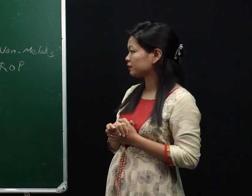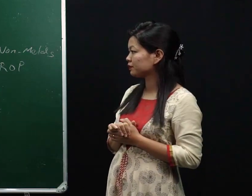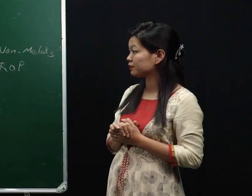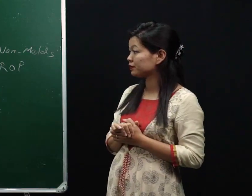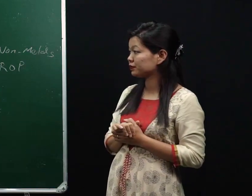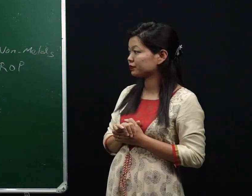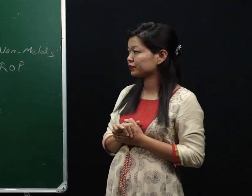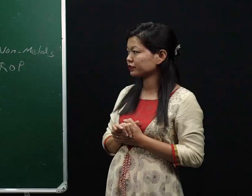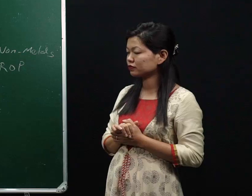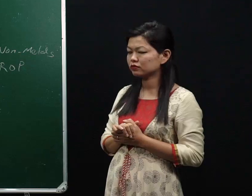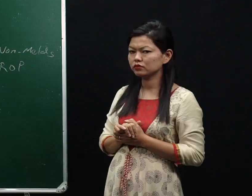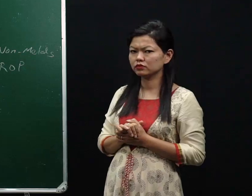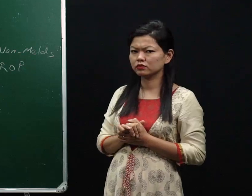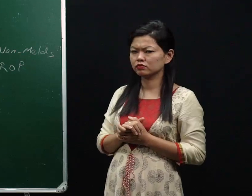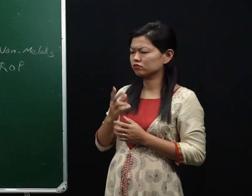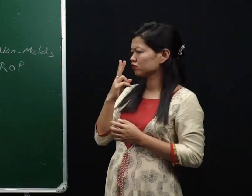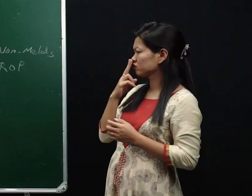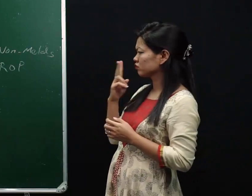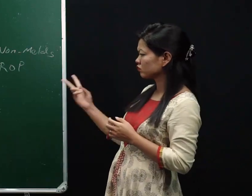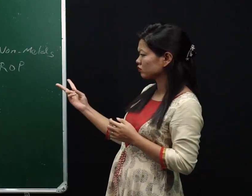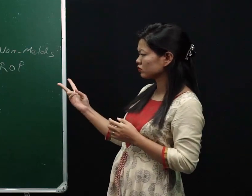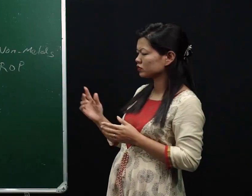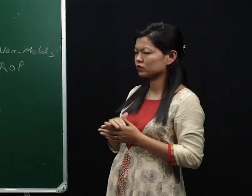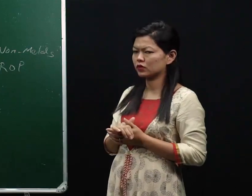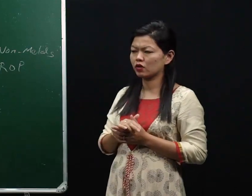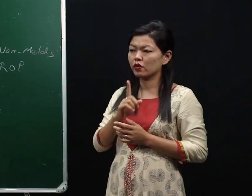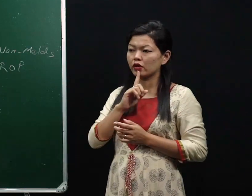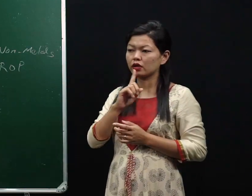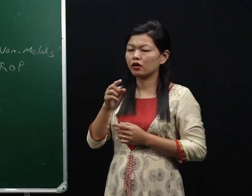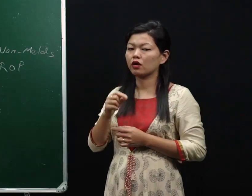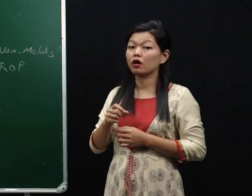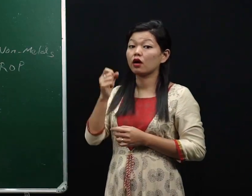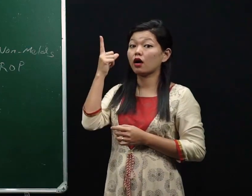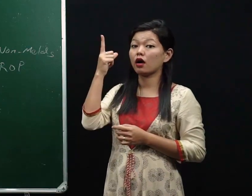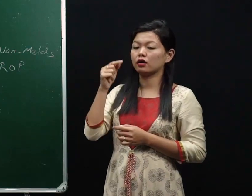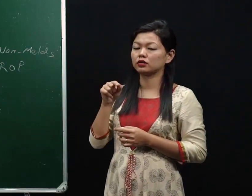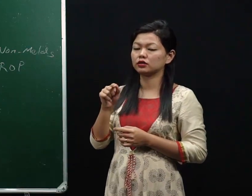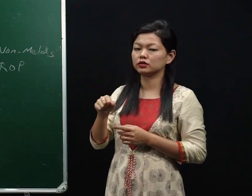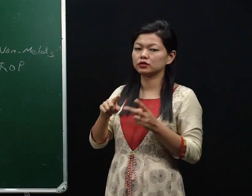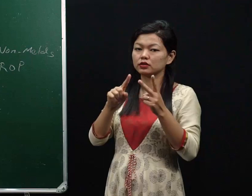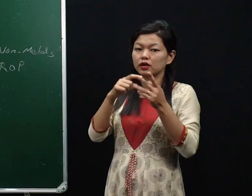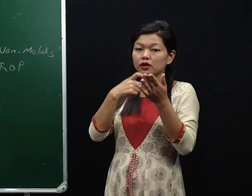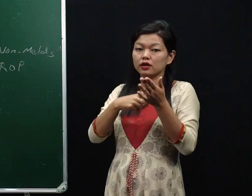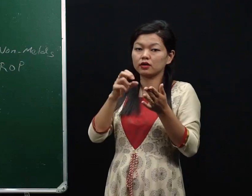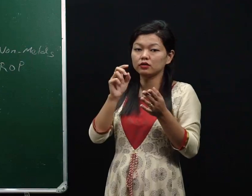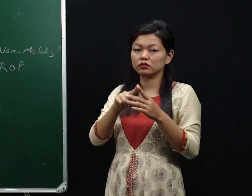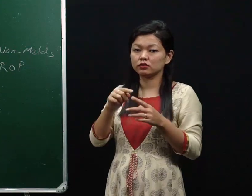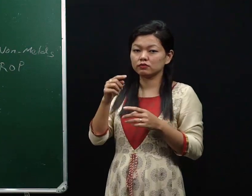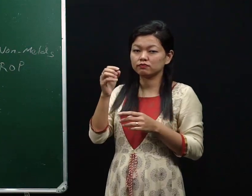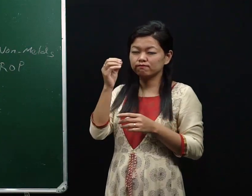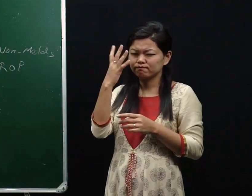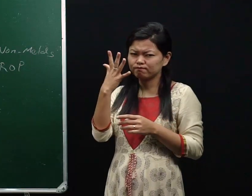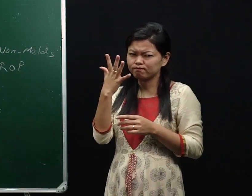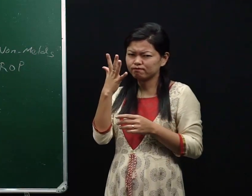Now, just by looking at the iron, we can see that iron, it is shiny, right? It is shiny.